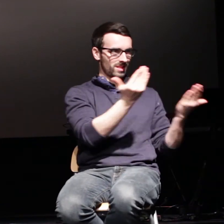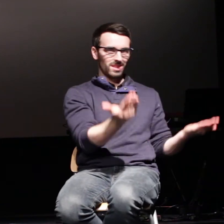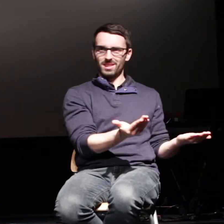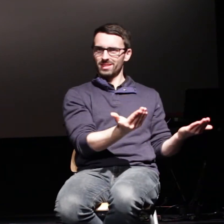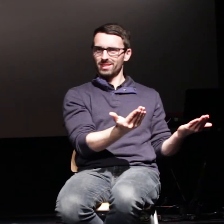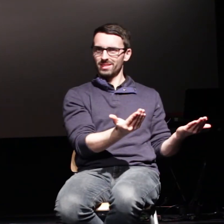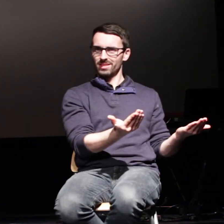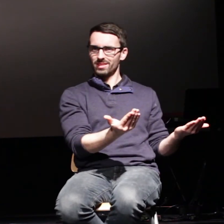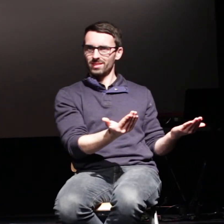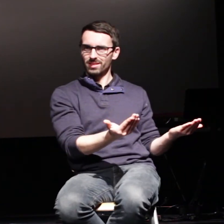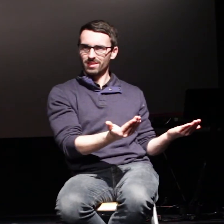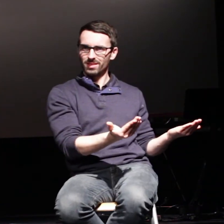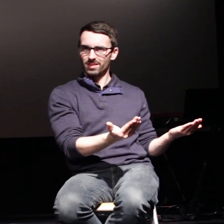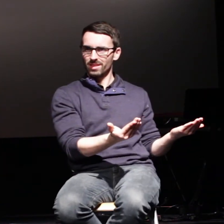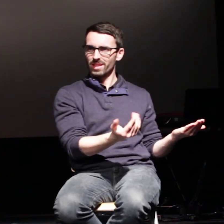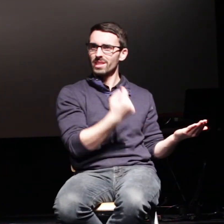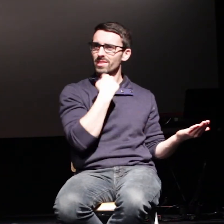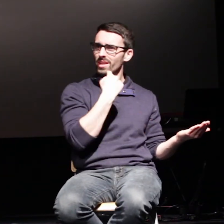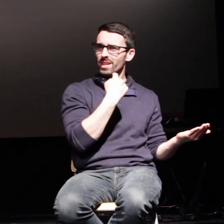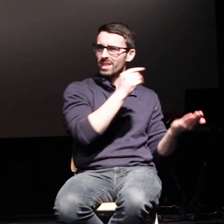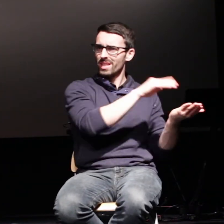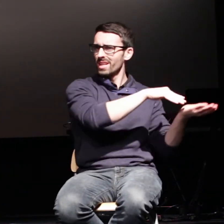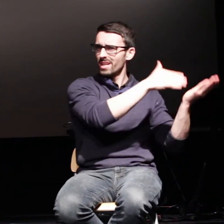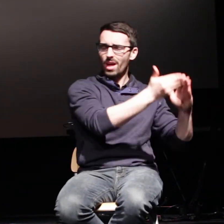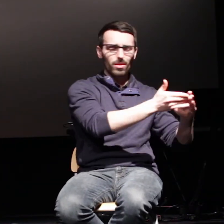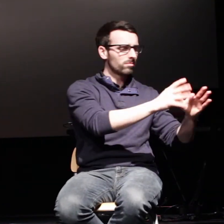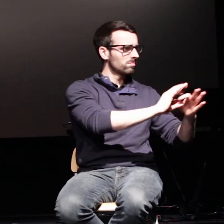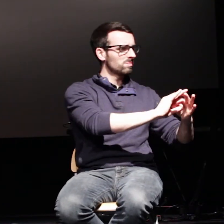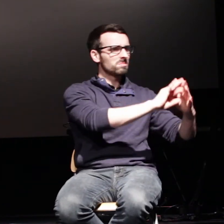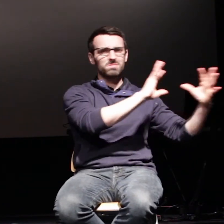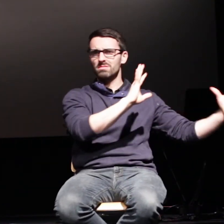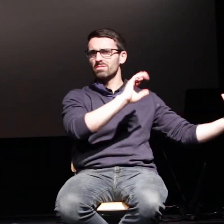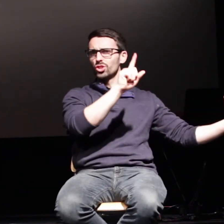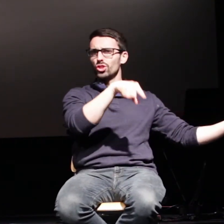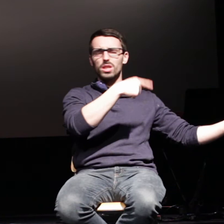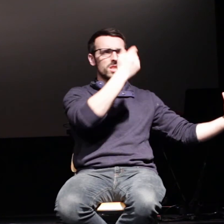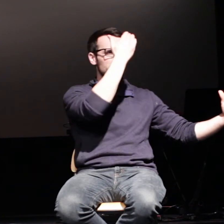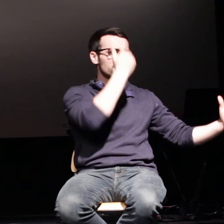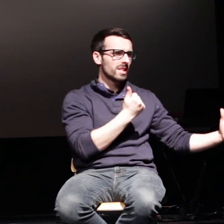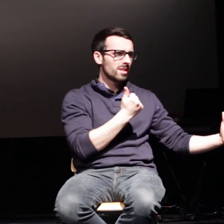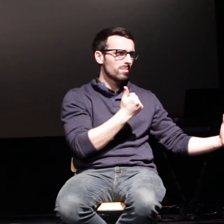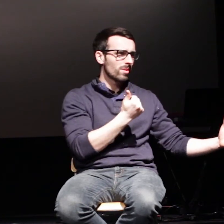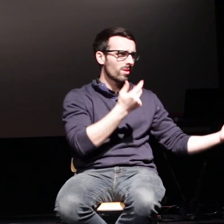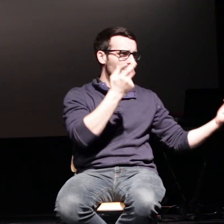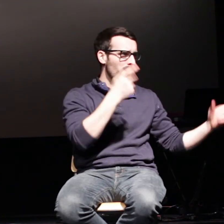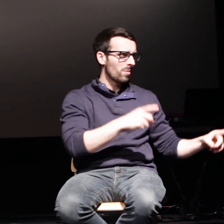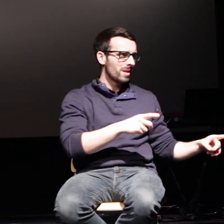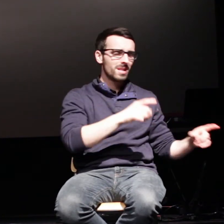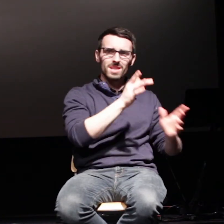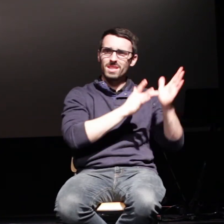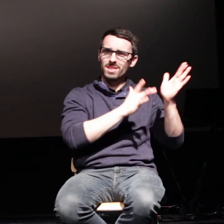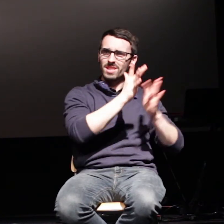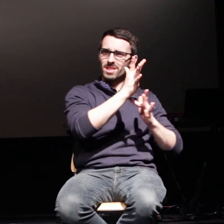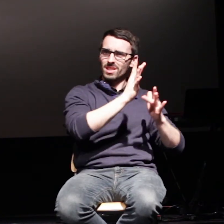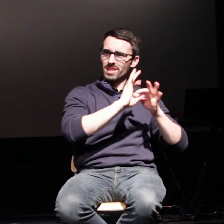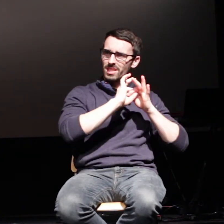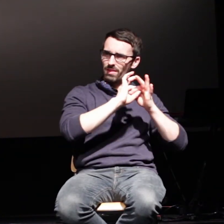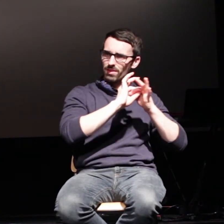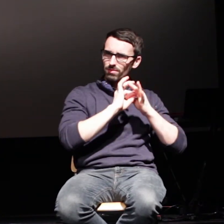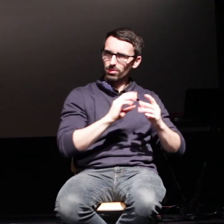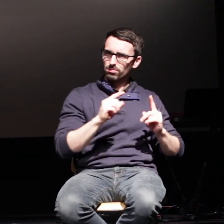And he was calling it what it was. Death can never be anything more than just sleep when Jesus has a hold of us. This